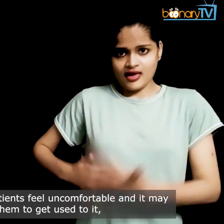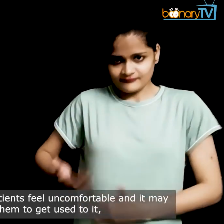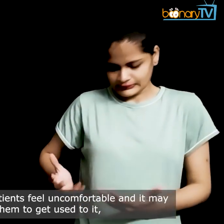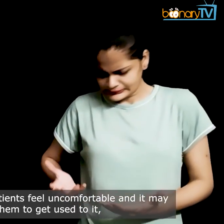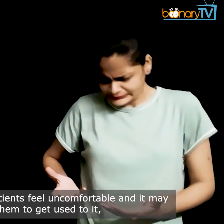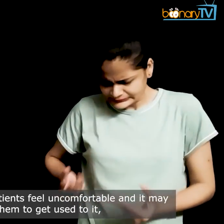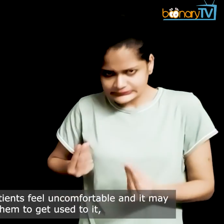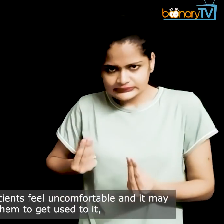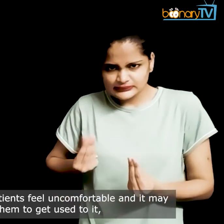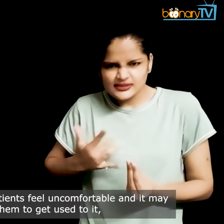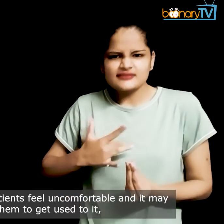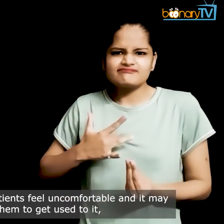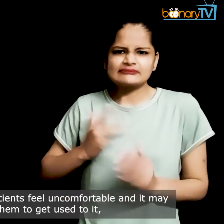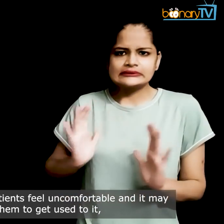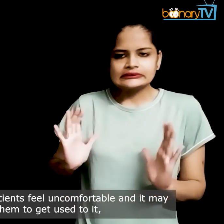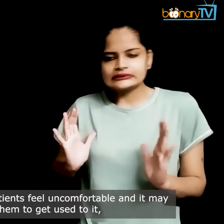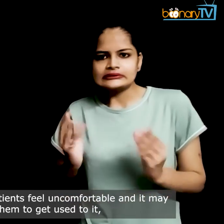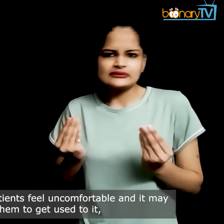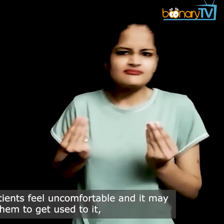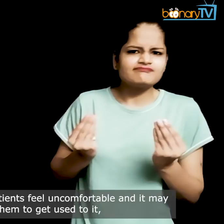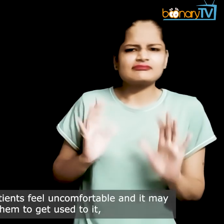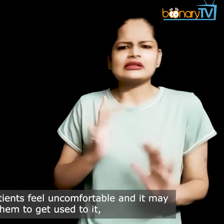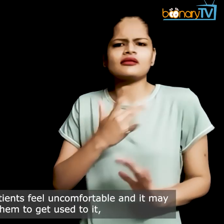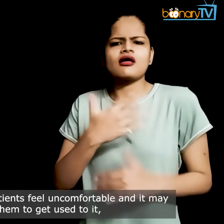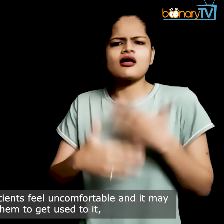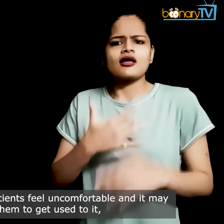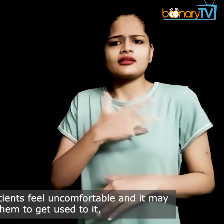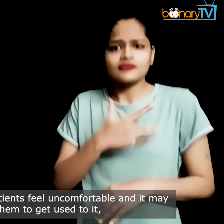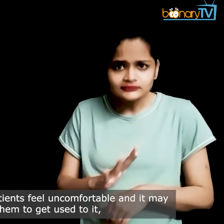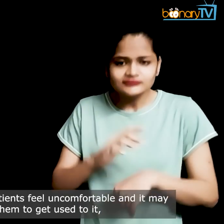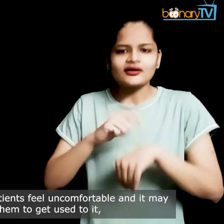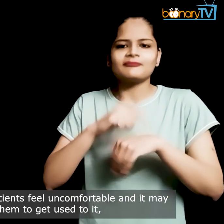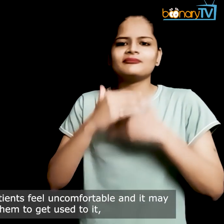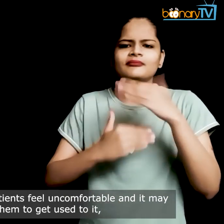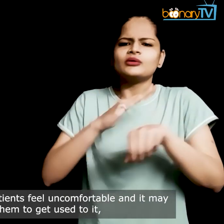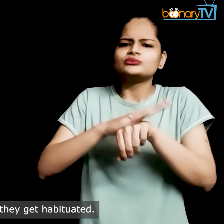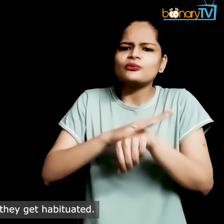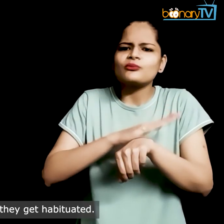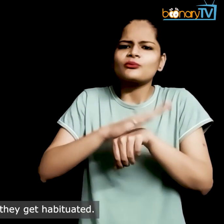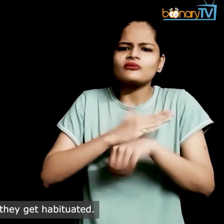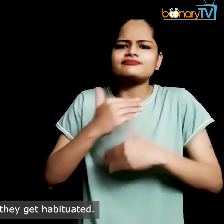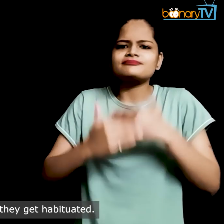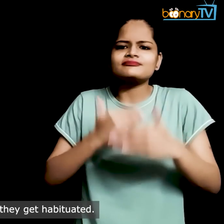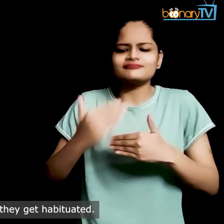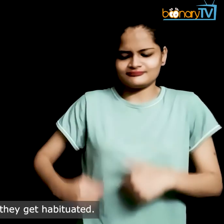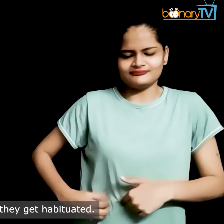feel uncomfortable and it may take time for them to get used to it but later on they get